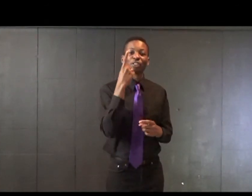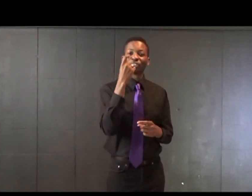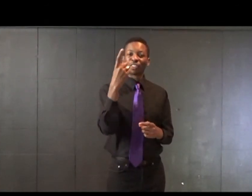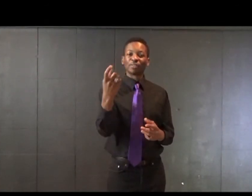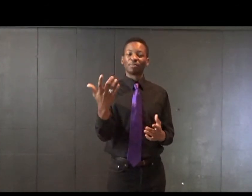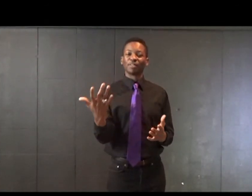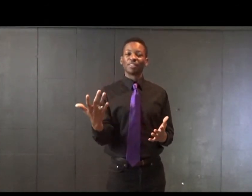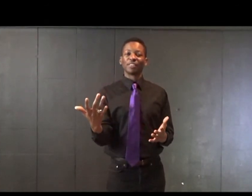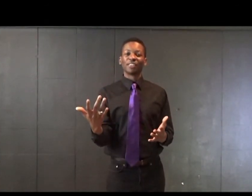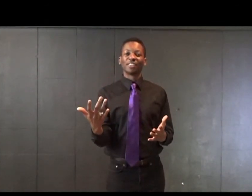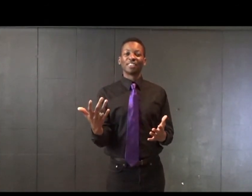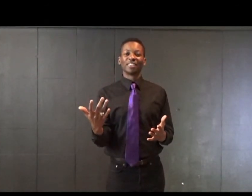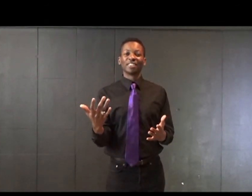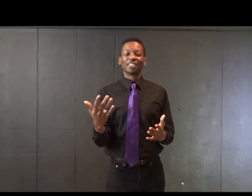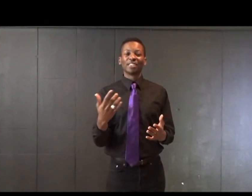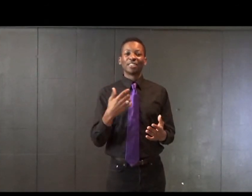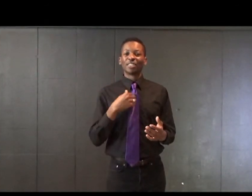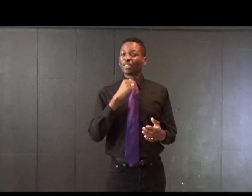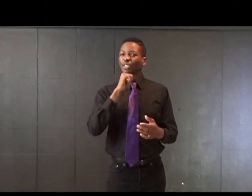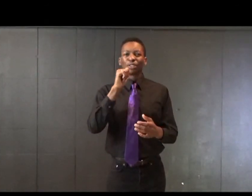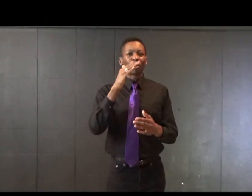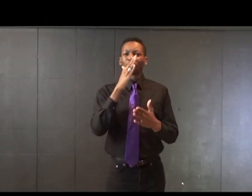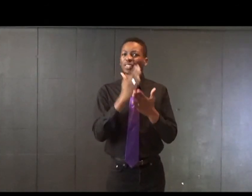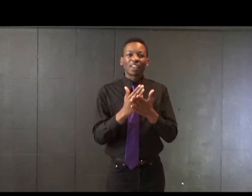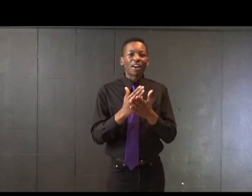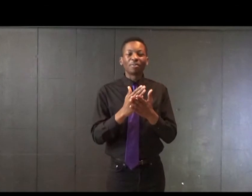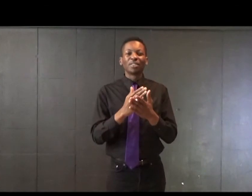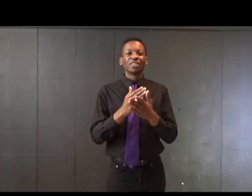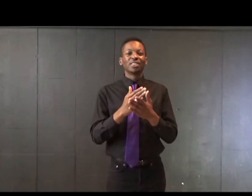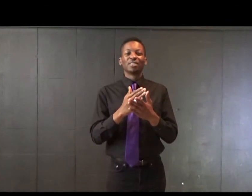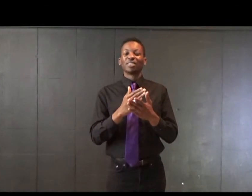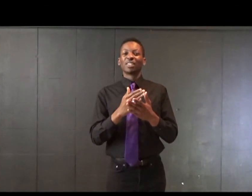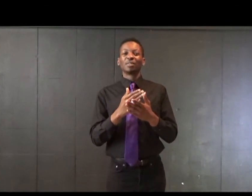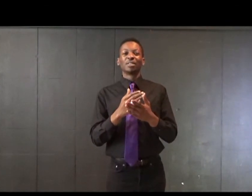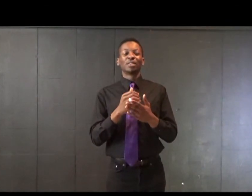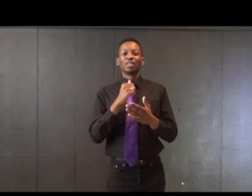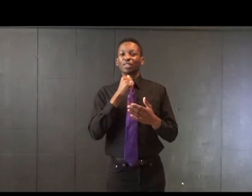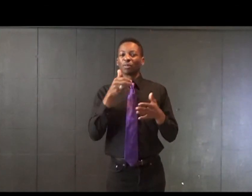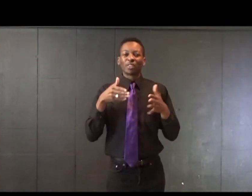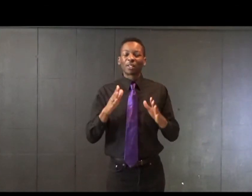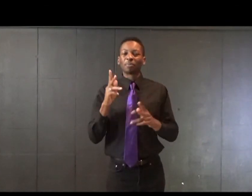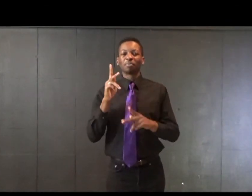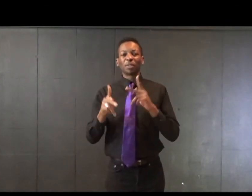So make sure you always follow your dreams. Don't stop.